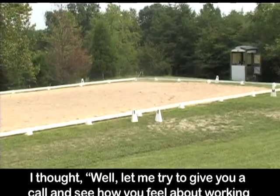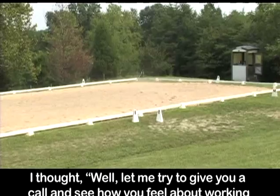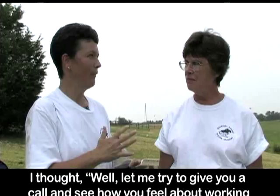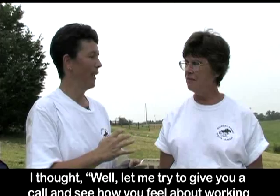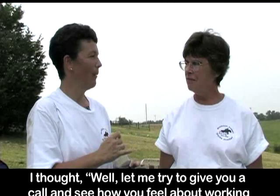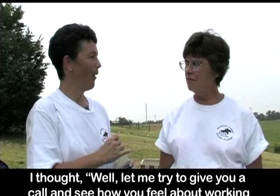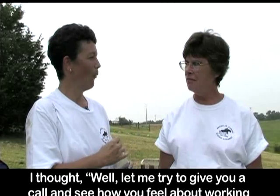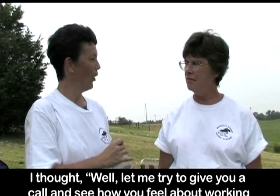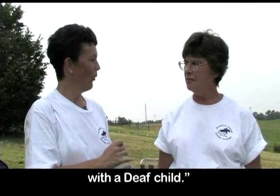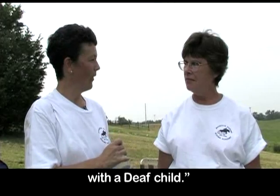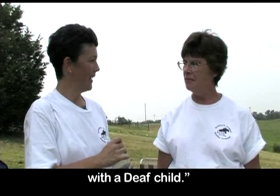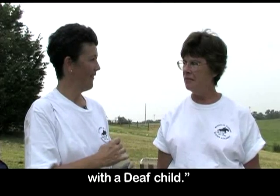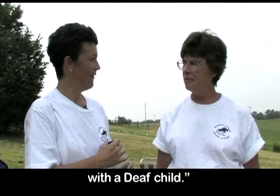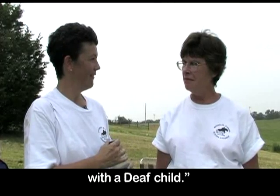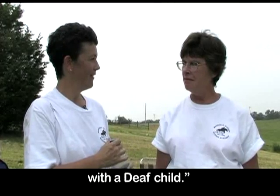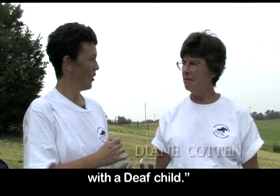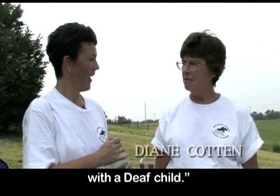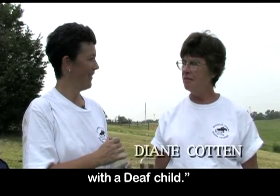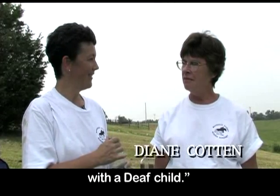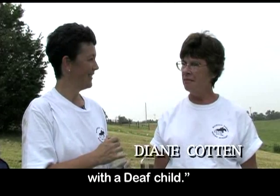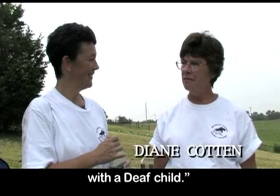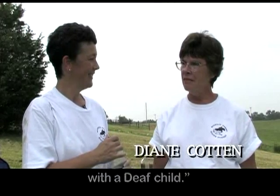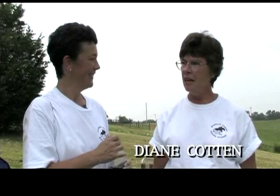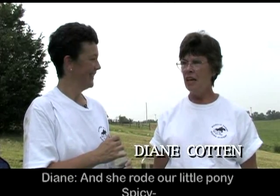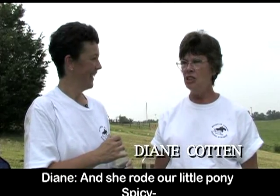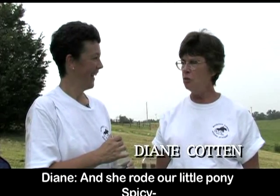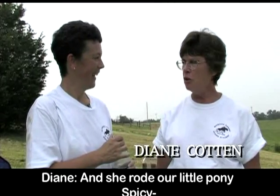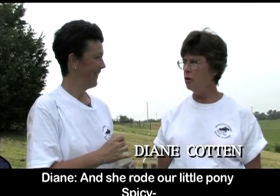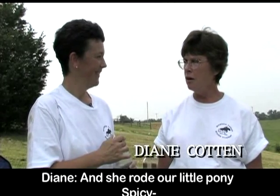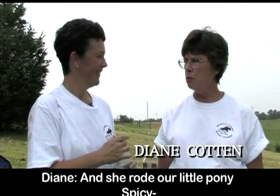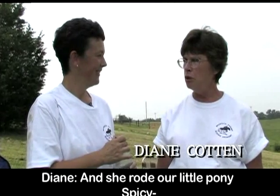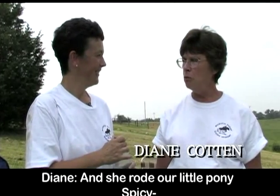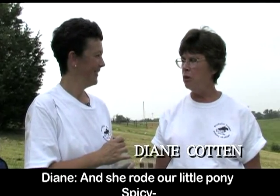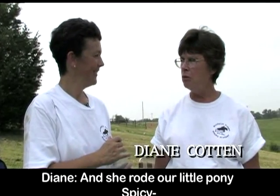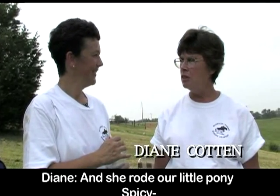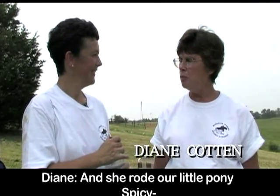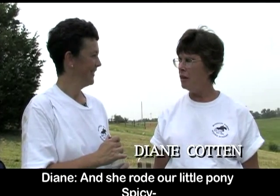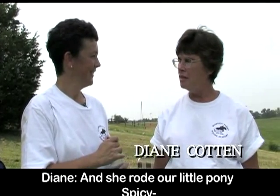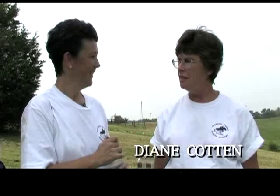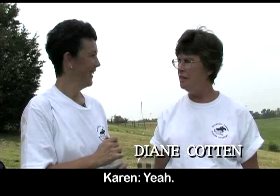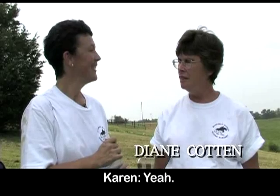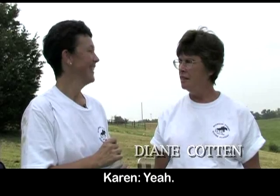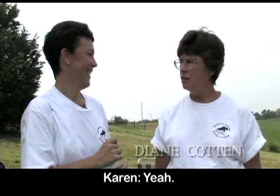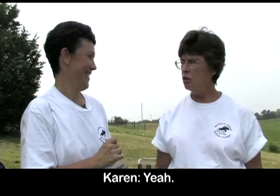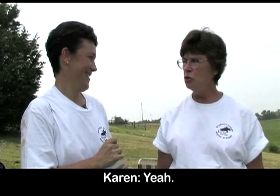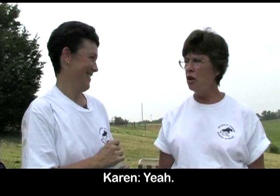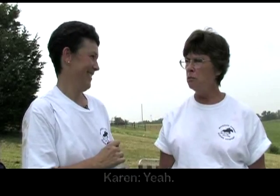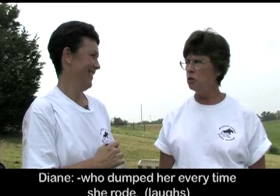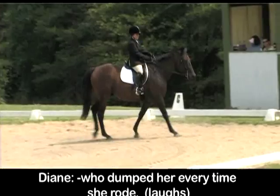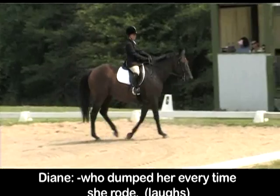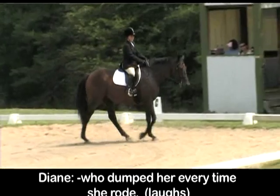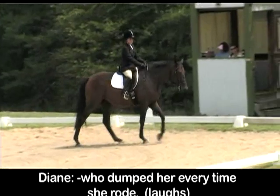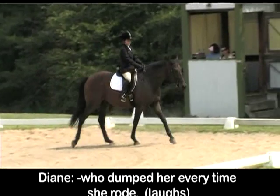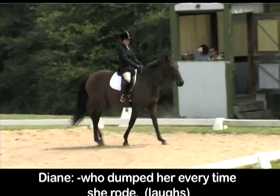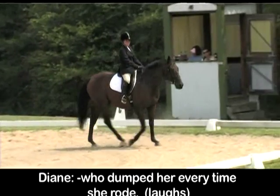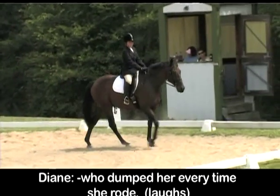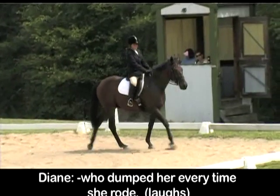you feel about working with a deaf child. And she rode our little pony, Spicy, yeah, who dumped her every time she